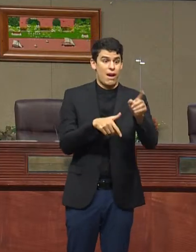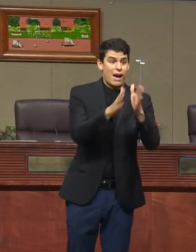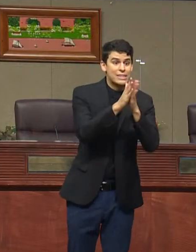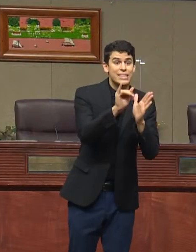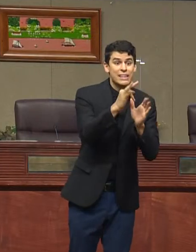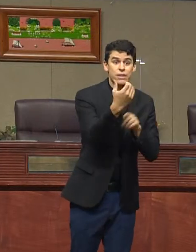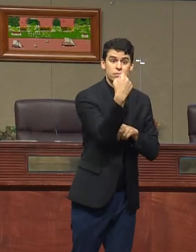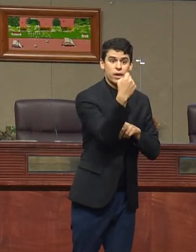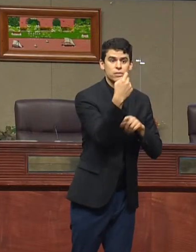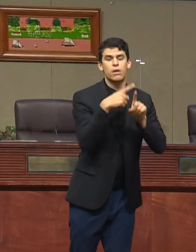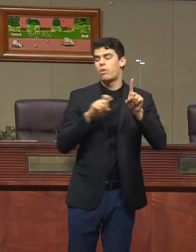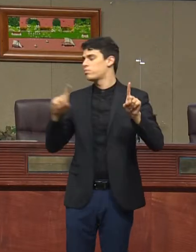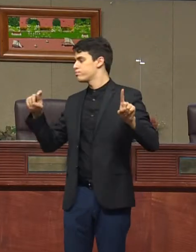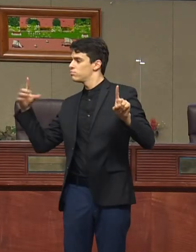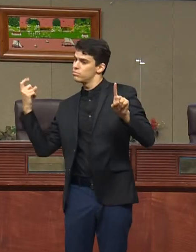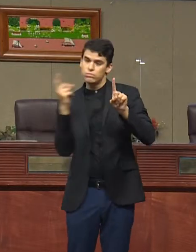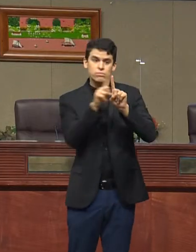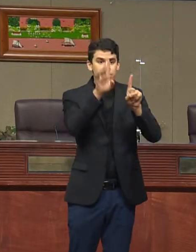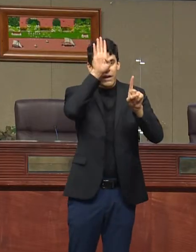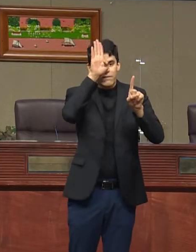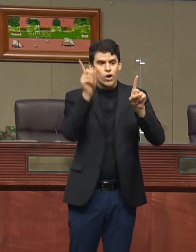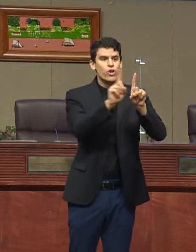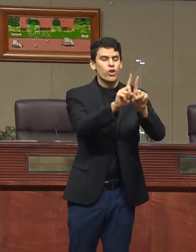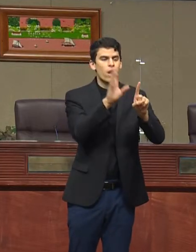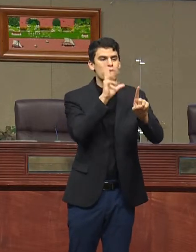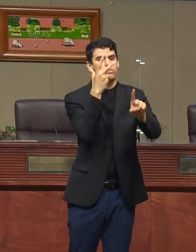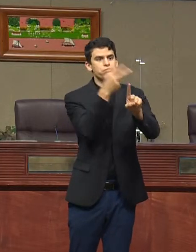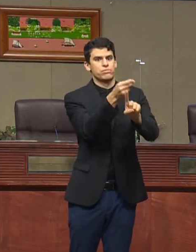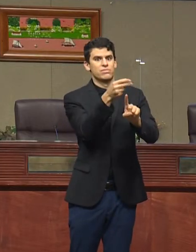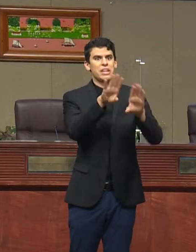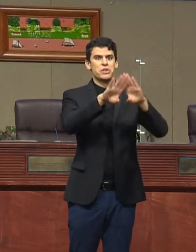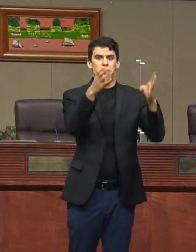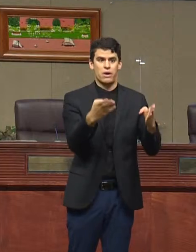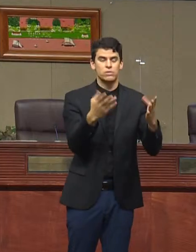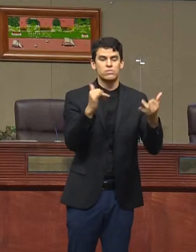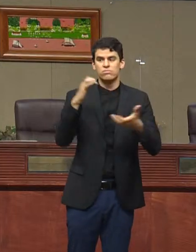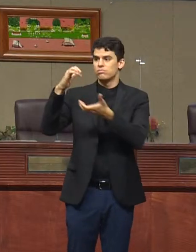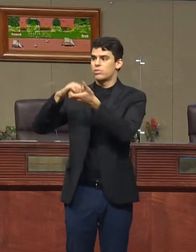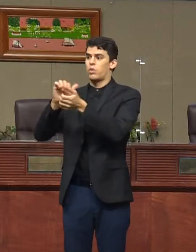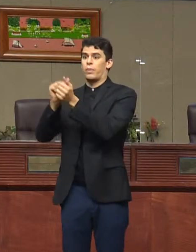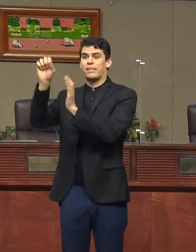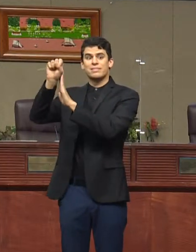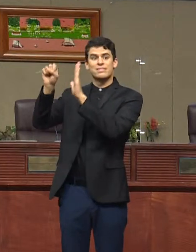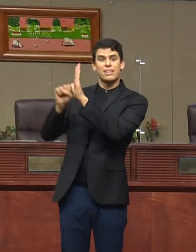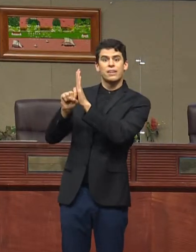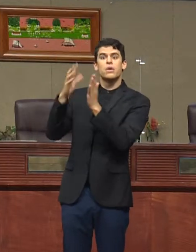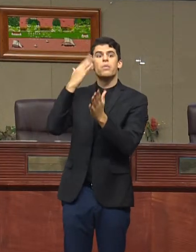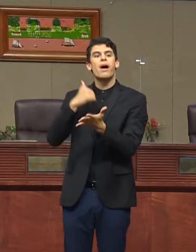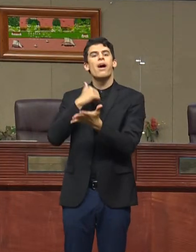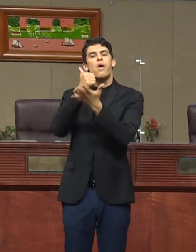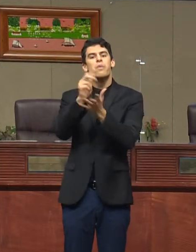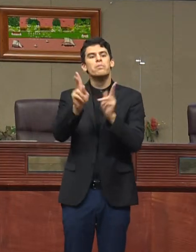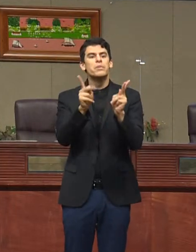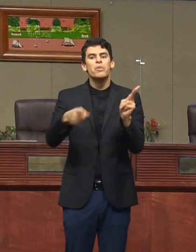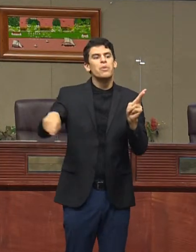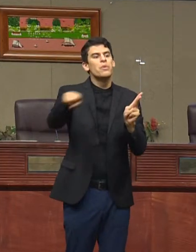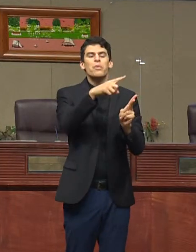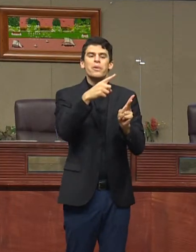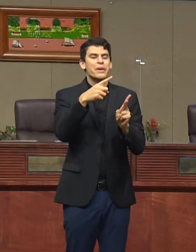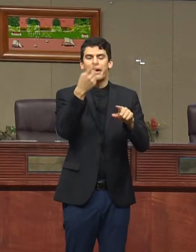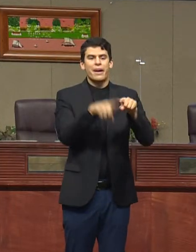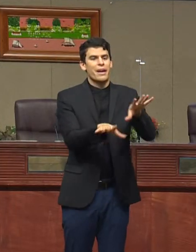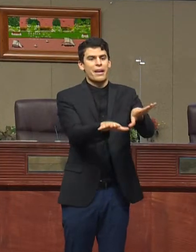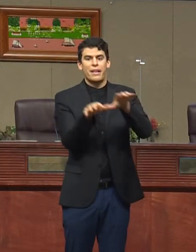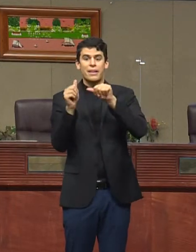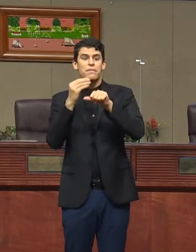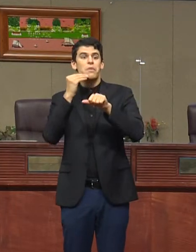are registered. We are proud to be part of this partnership with the state aimed at helping homebound